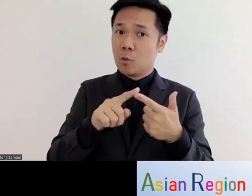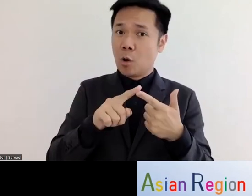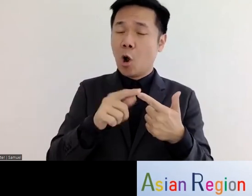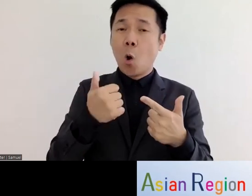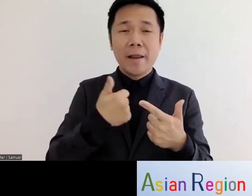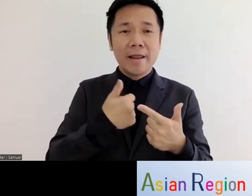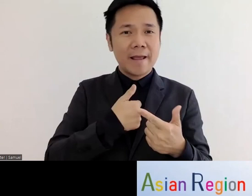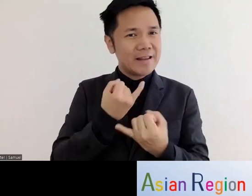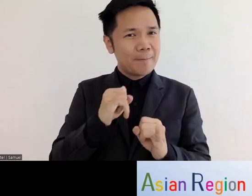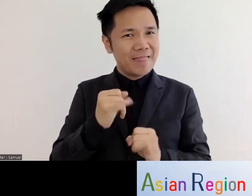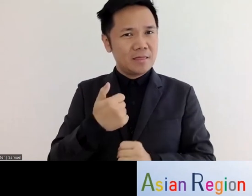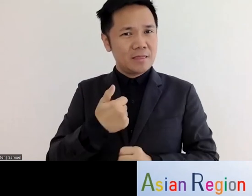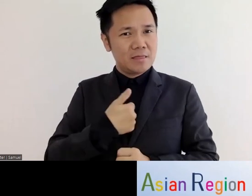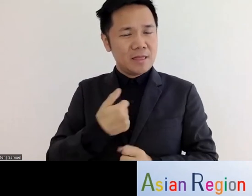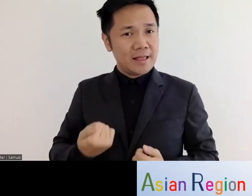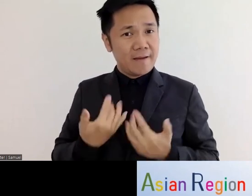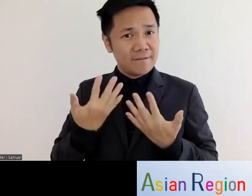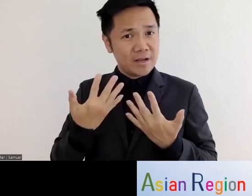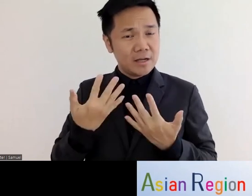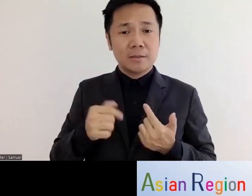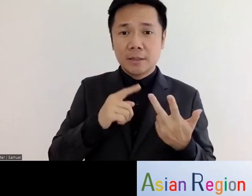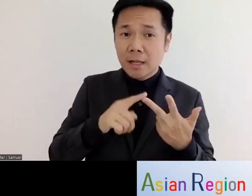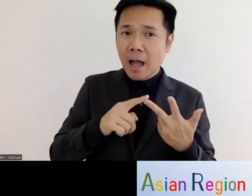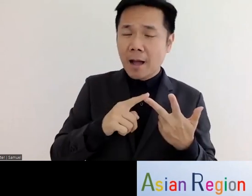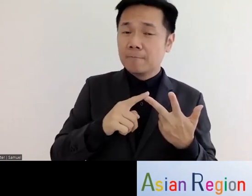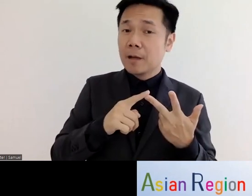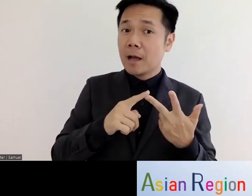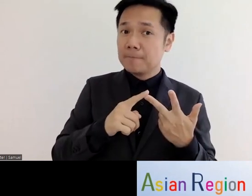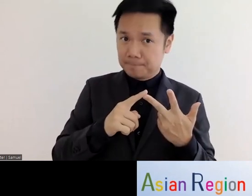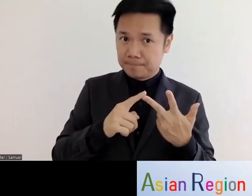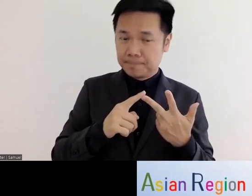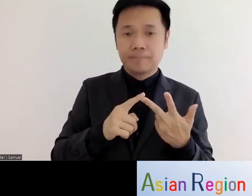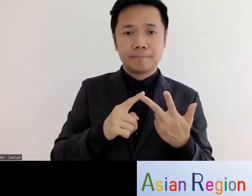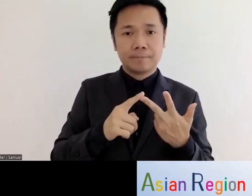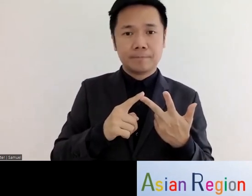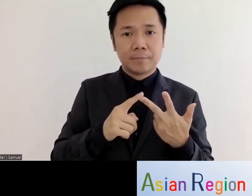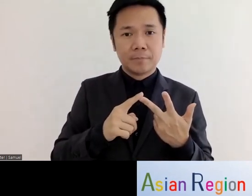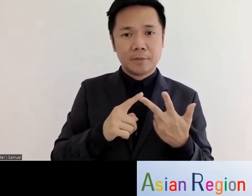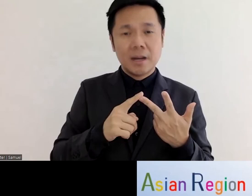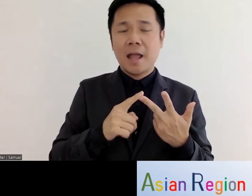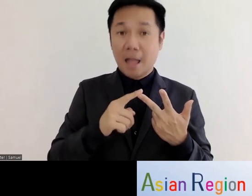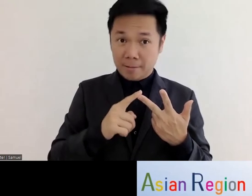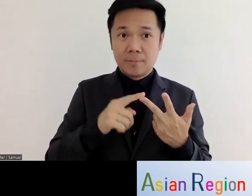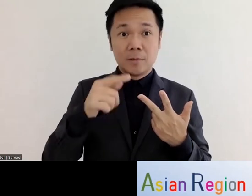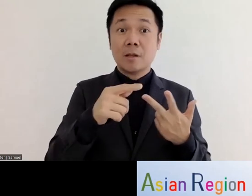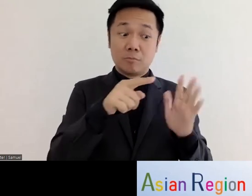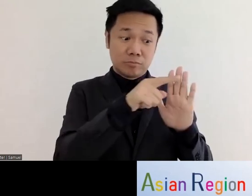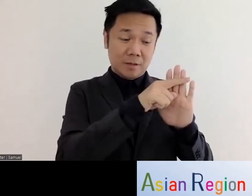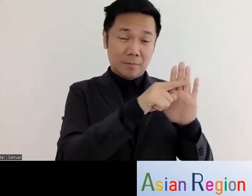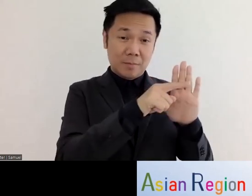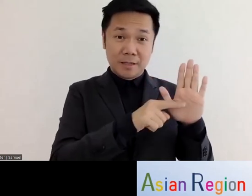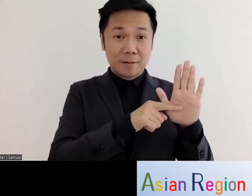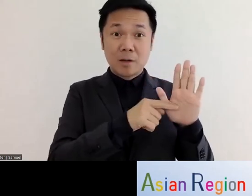with high support needs it's being reported, and real political will, such as